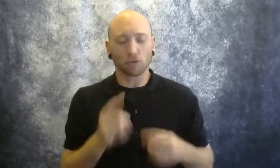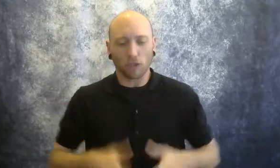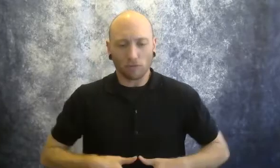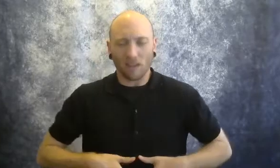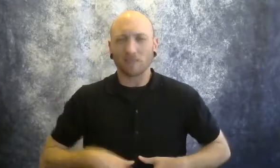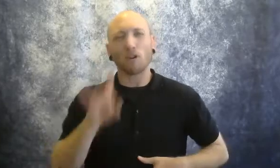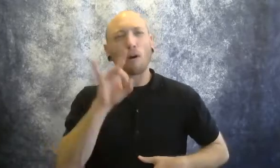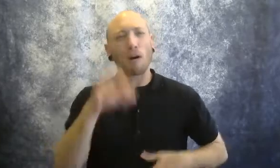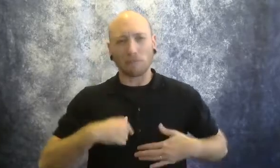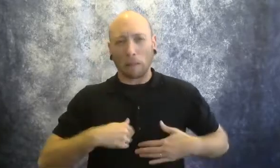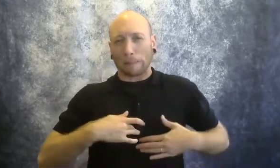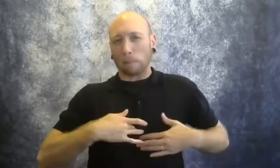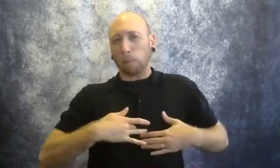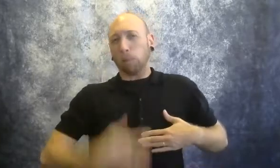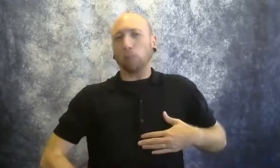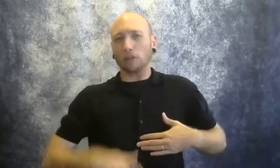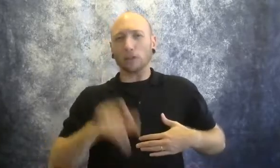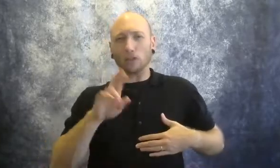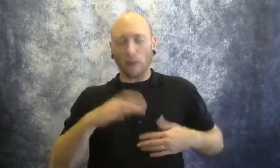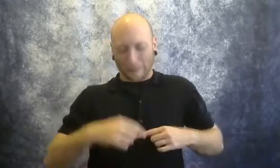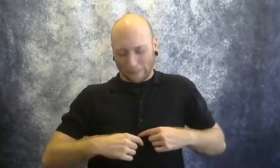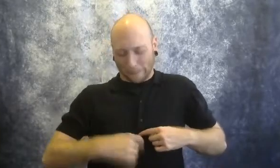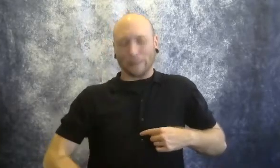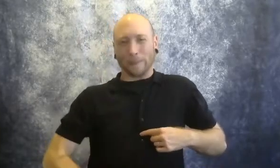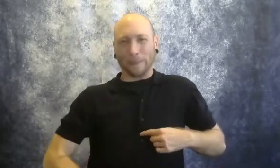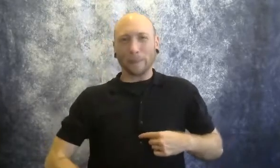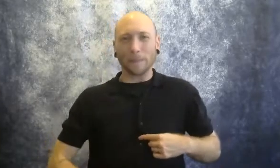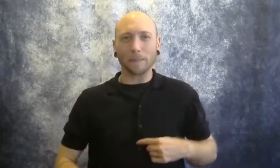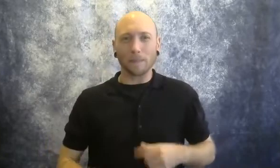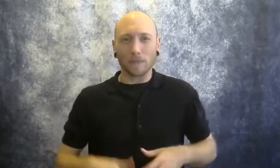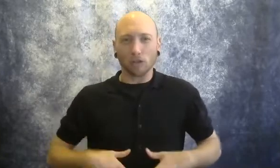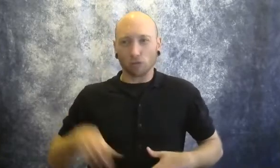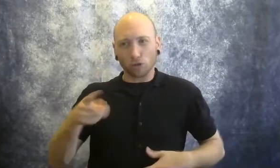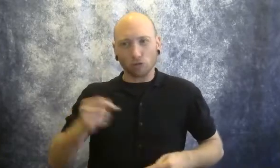she leaned over and tried to hide the scar. It was hideous, I'm telling you.